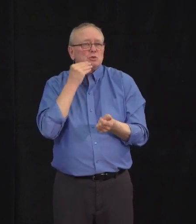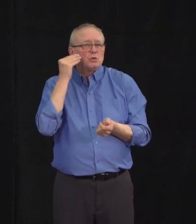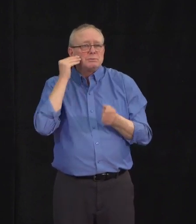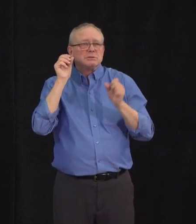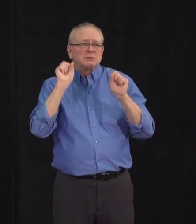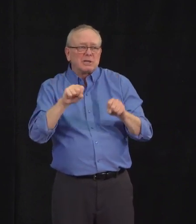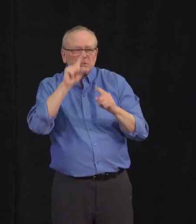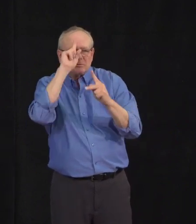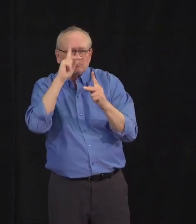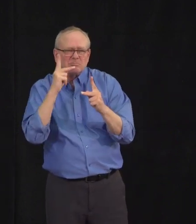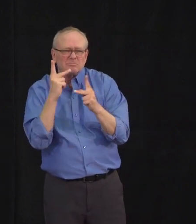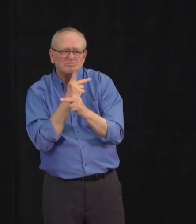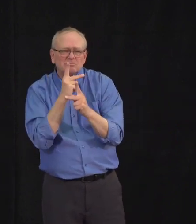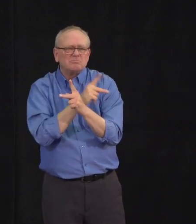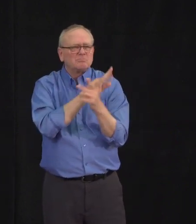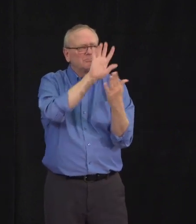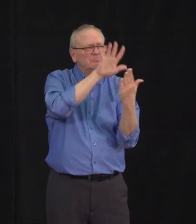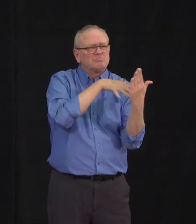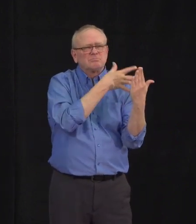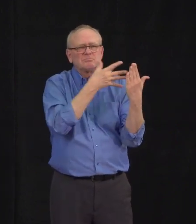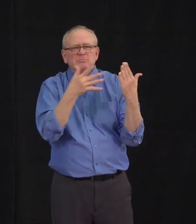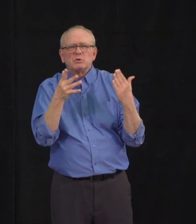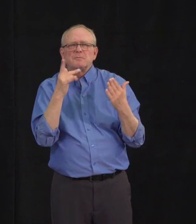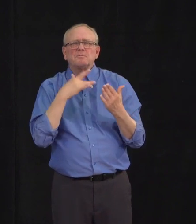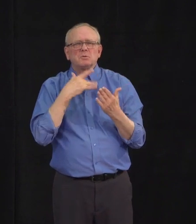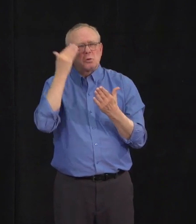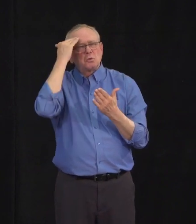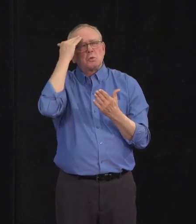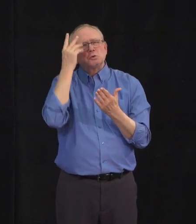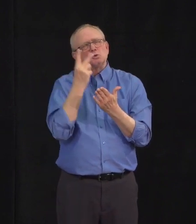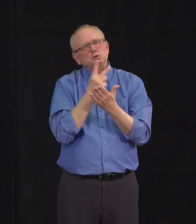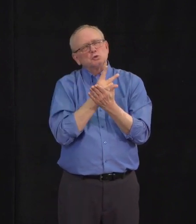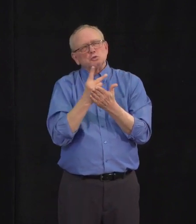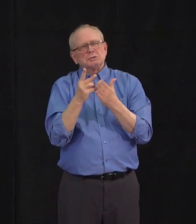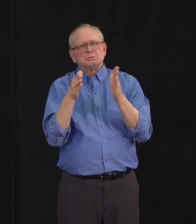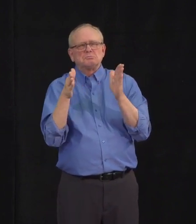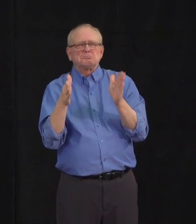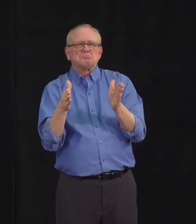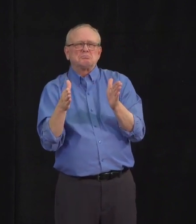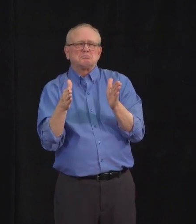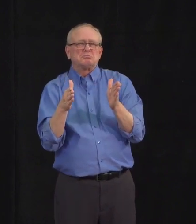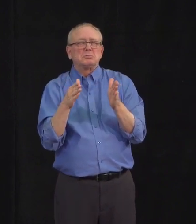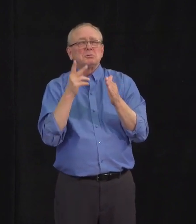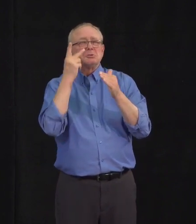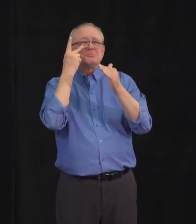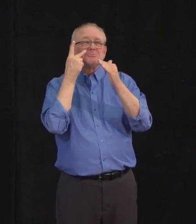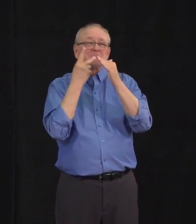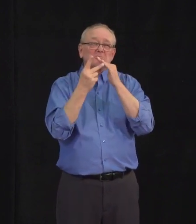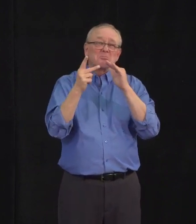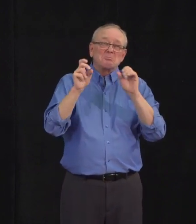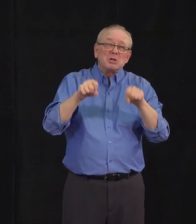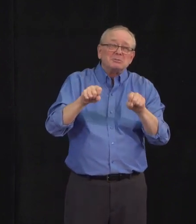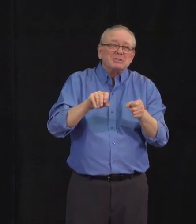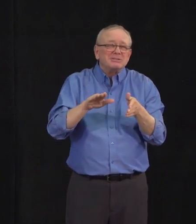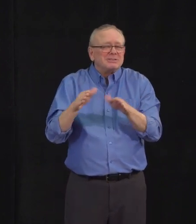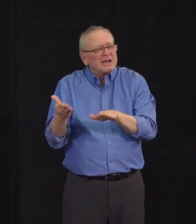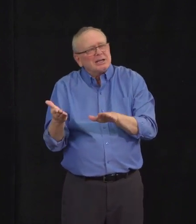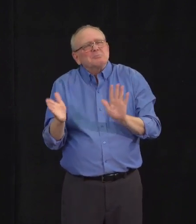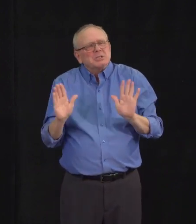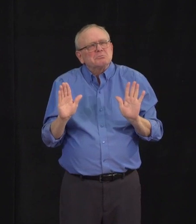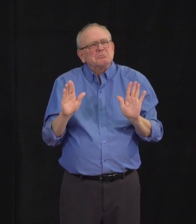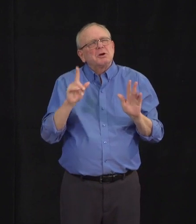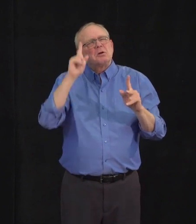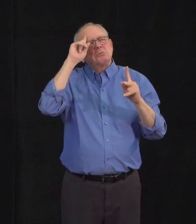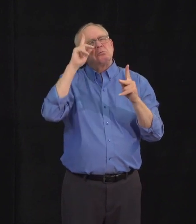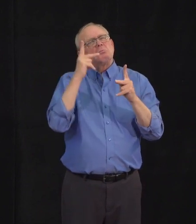is imprecise, acknowledging none of us have the power to predict the future with such certainty, but looking at that time frame of a